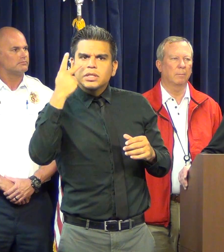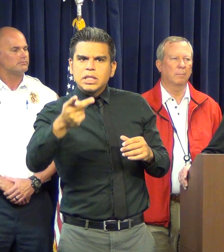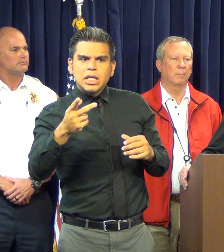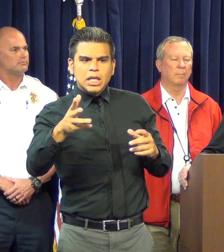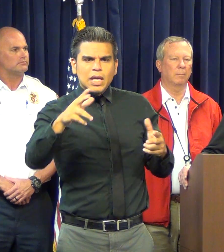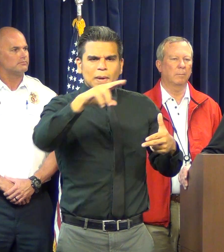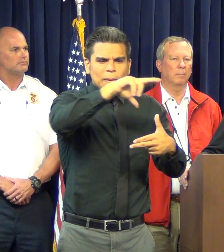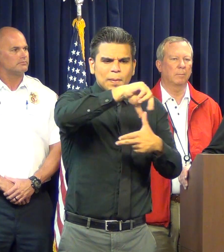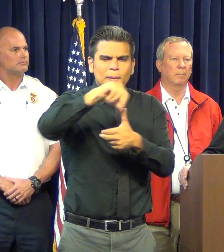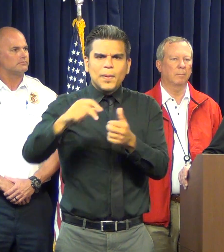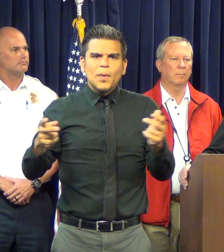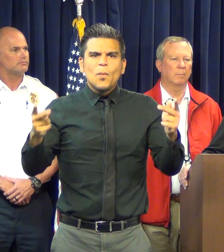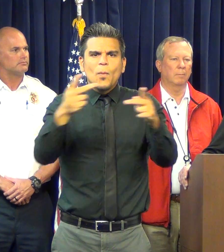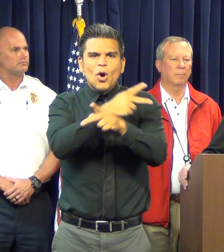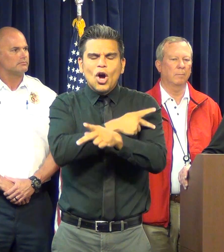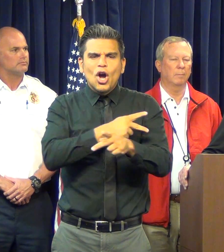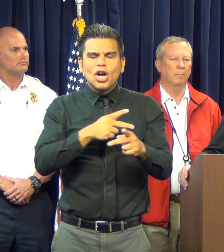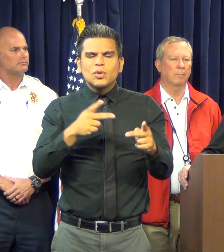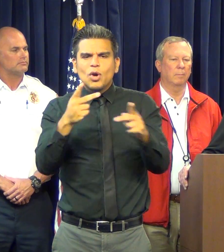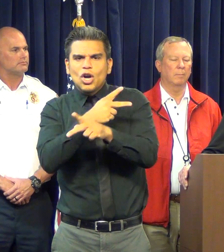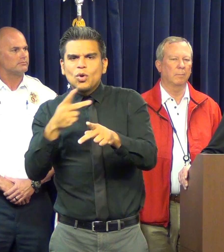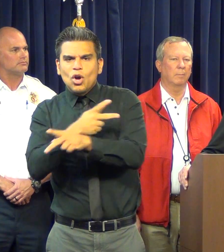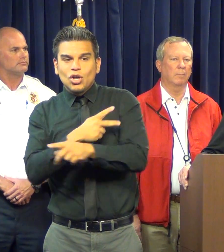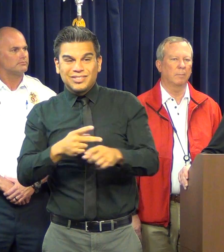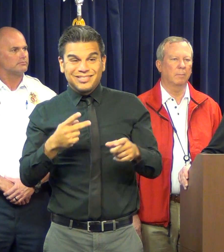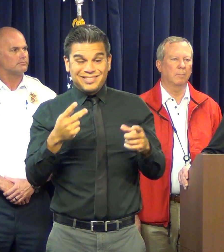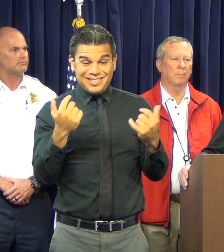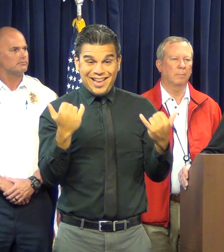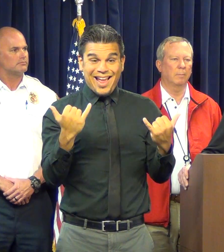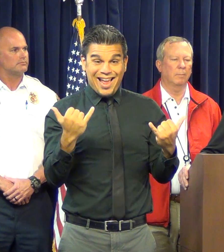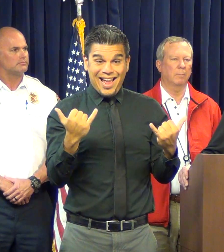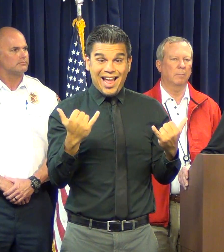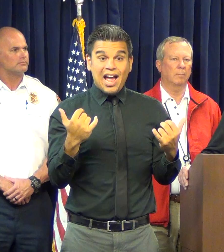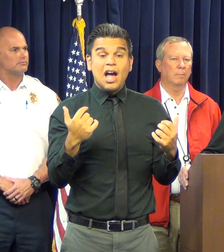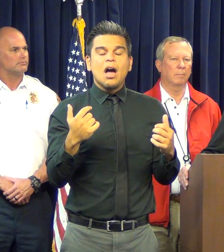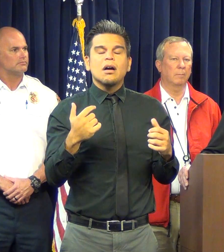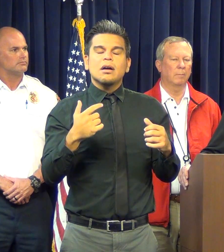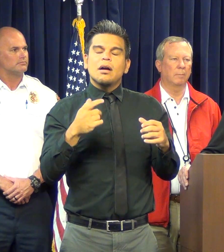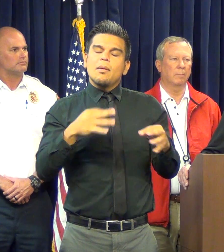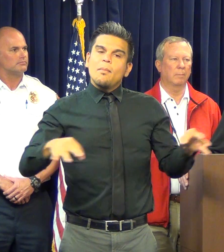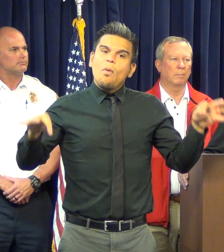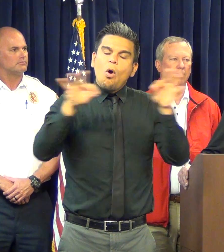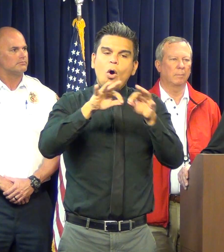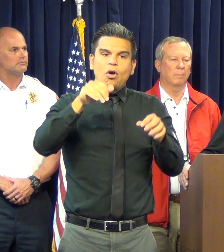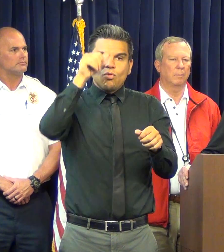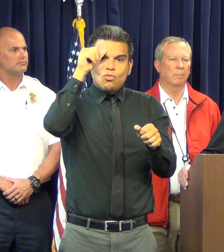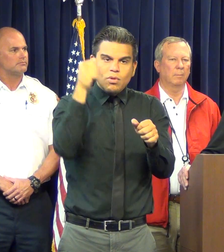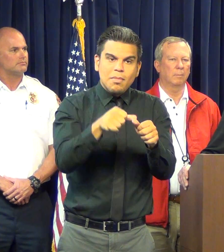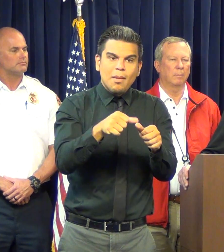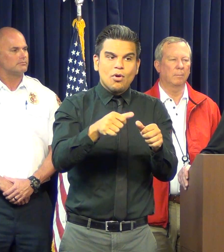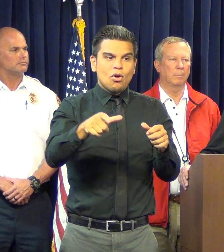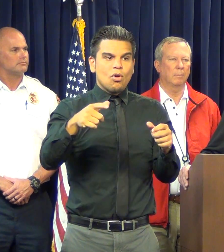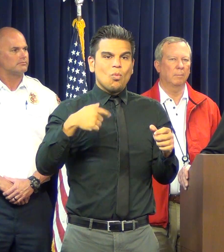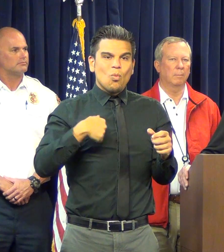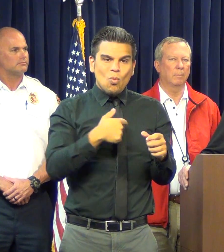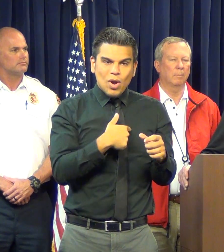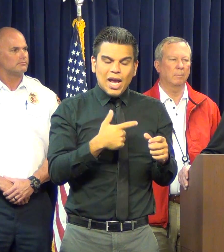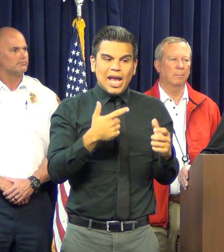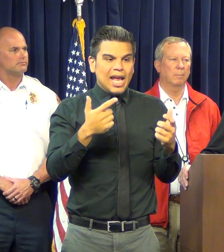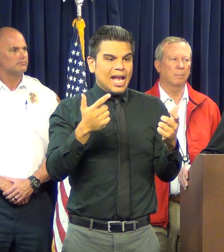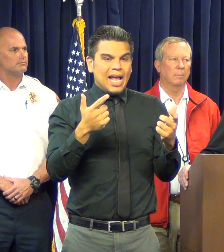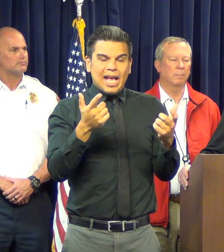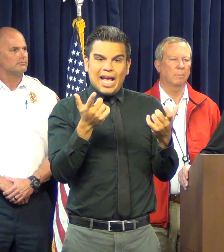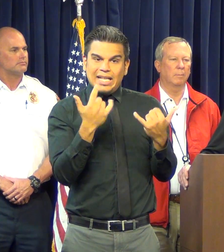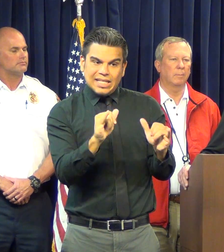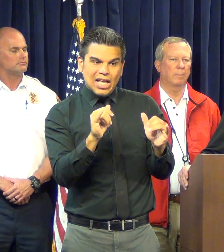intensify. So the message is now, as we ride this thing out, life-threatening storm surge is still expected. There is no